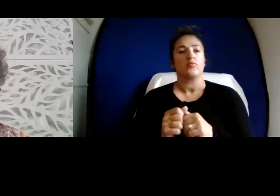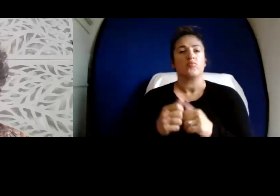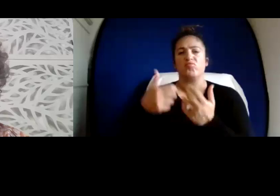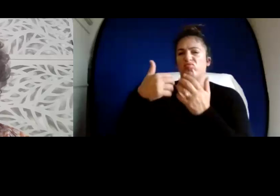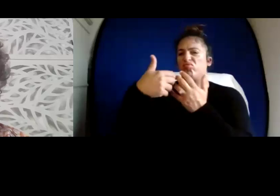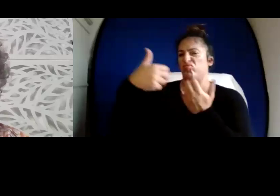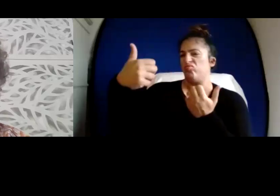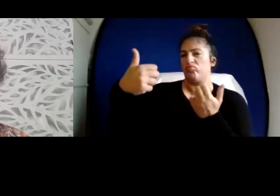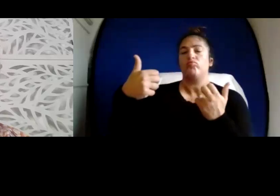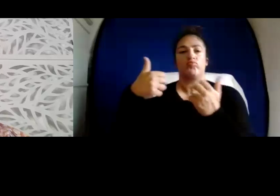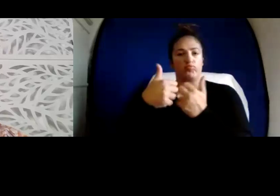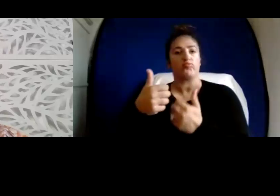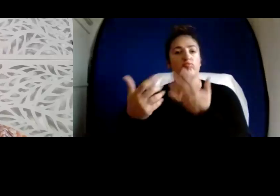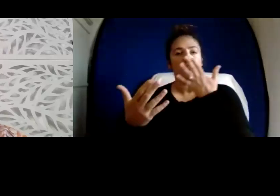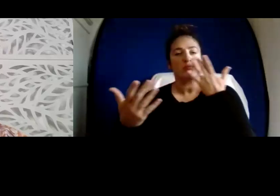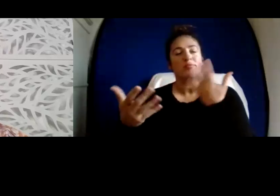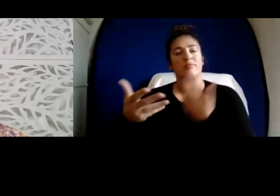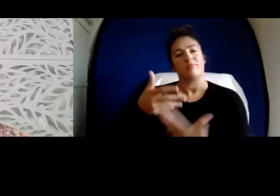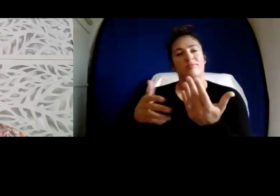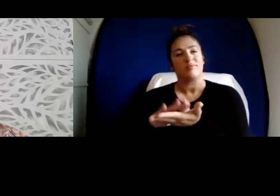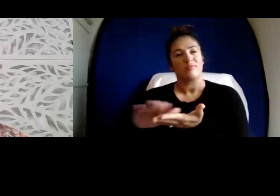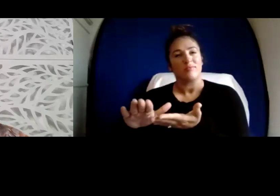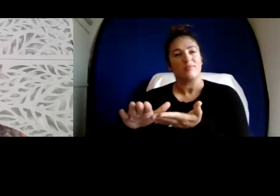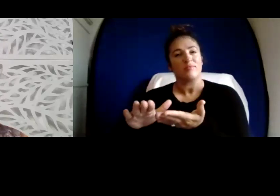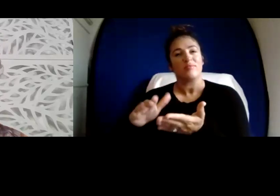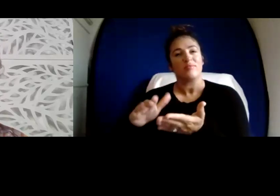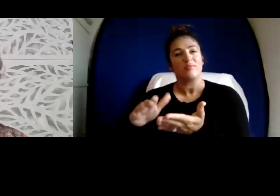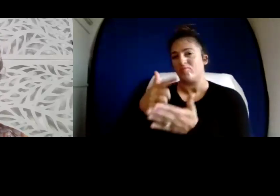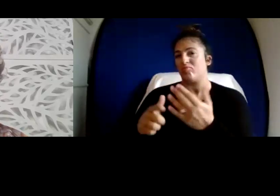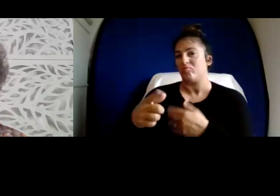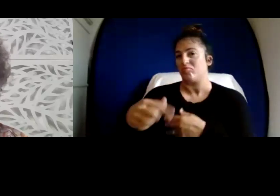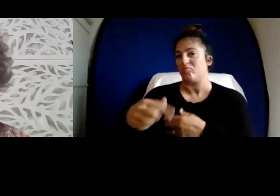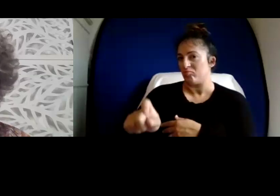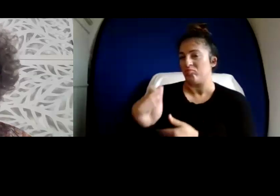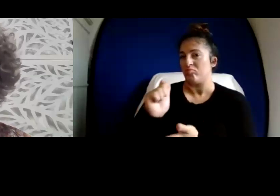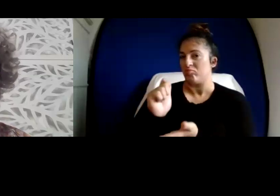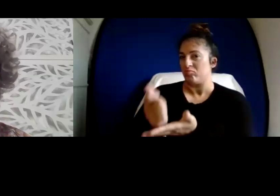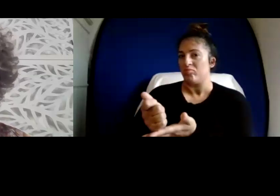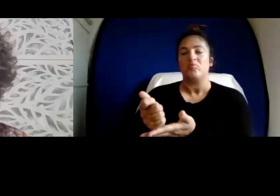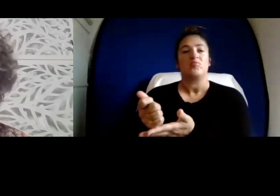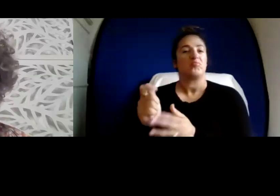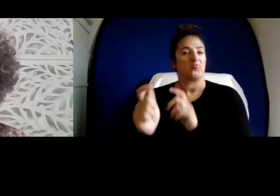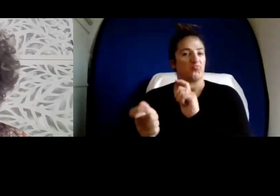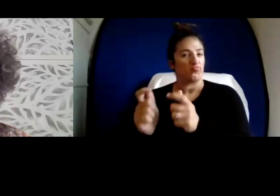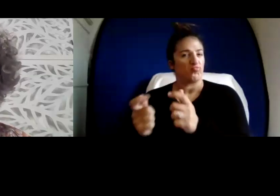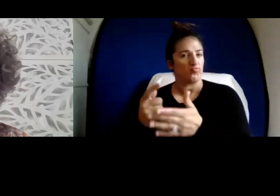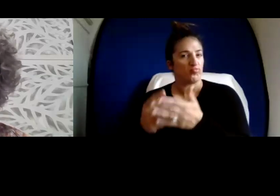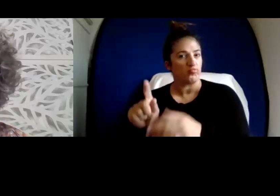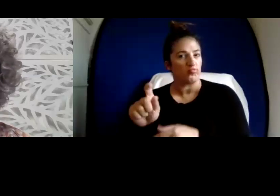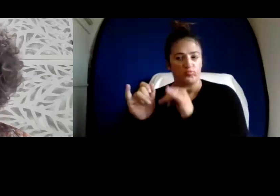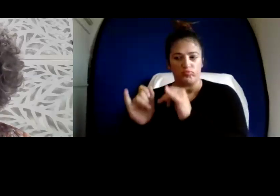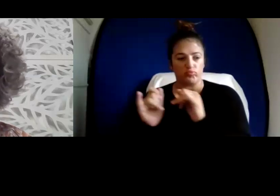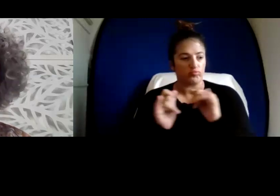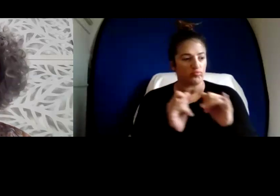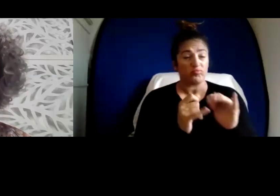kindly by making sure that everyone gets what they need to do their very best. This just simply means that sometimes people